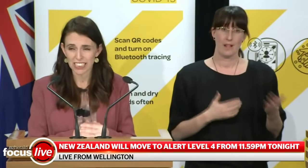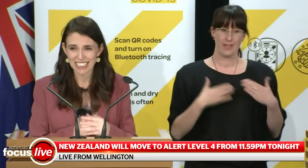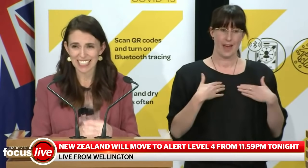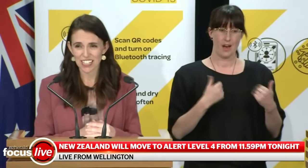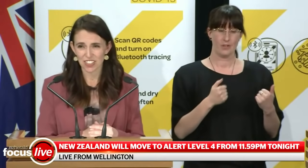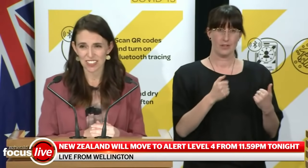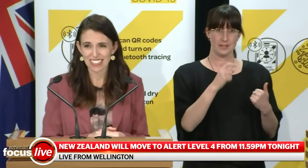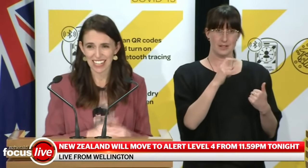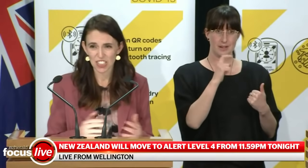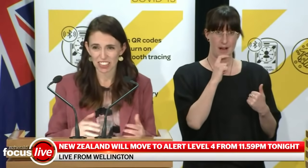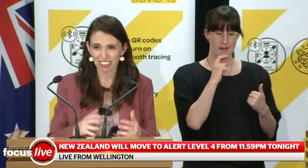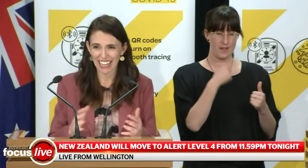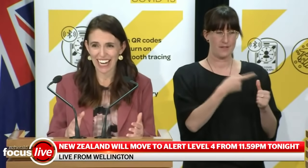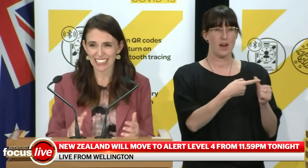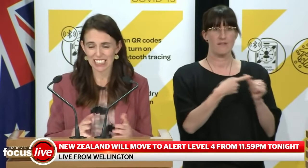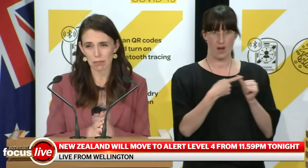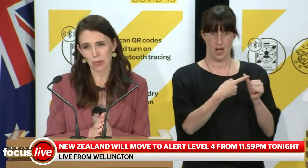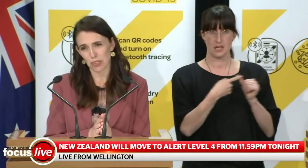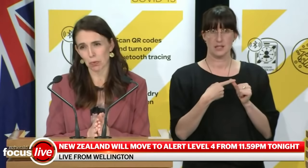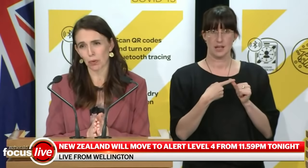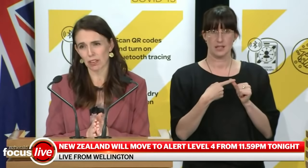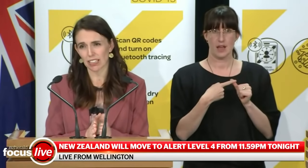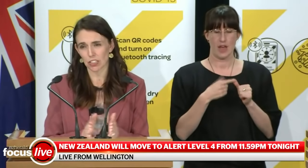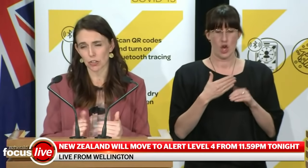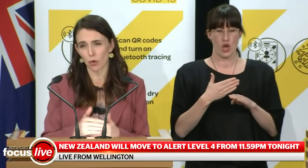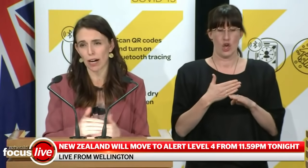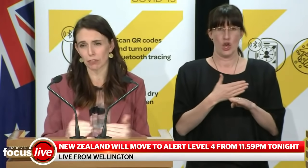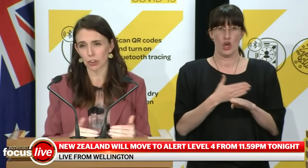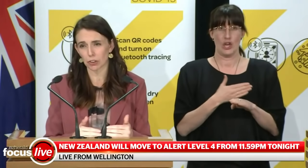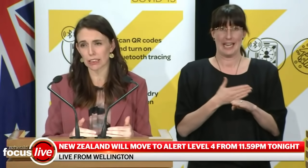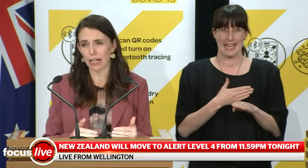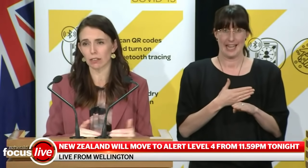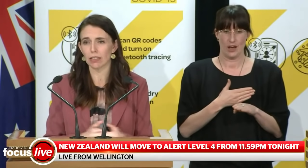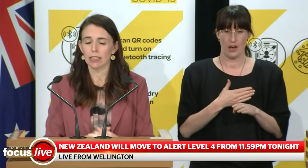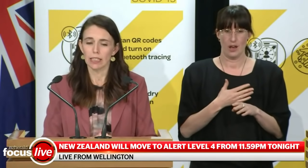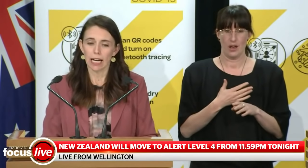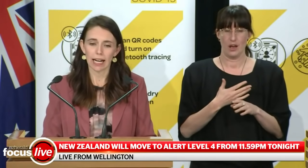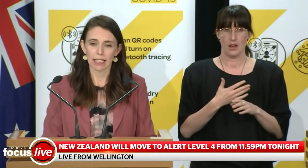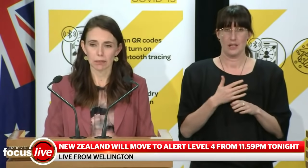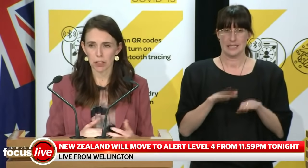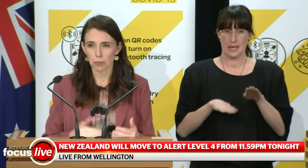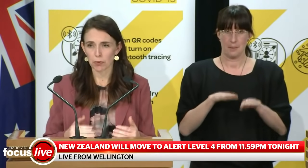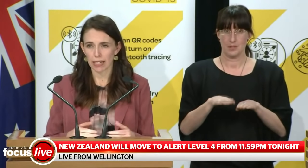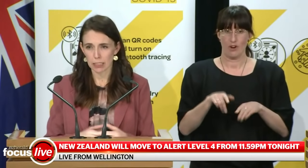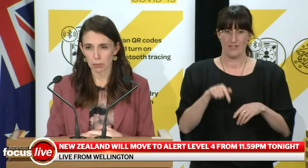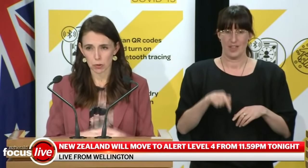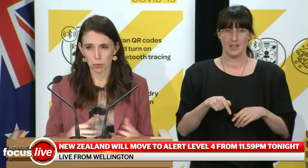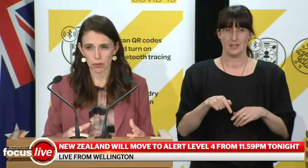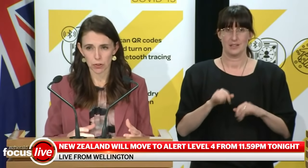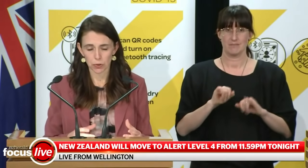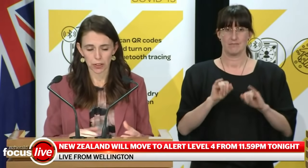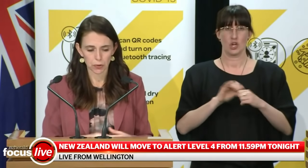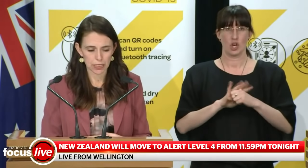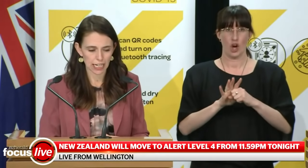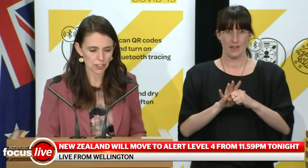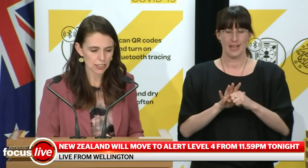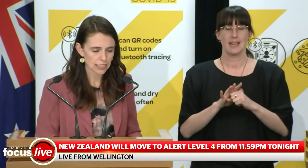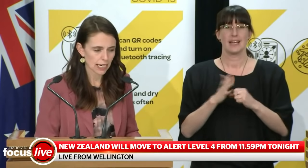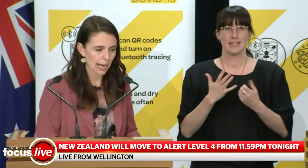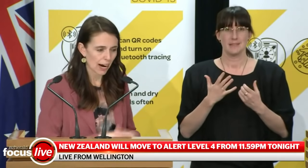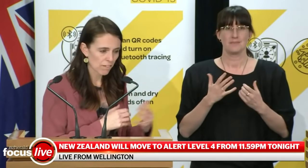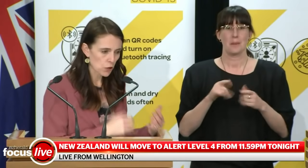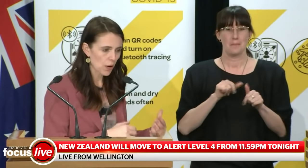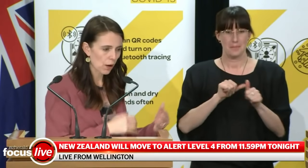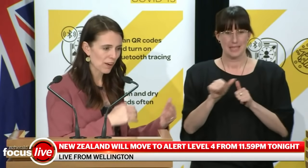the early stages, that actually regardless, the most important thing is to try and reduce down as much movement as possible in those critical